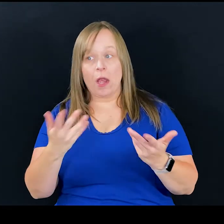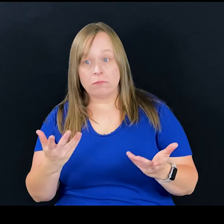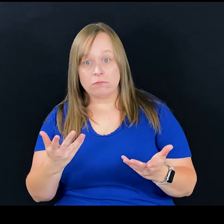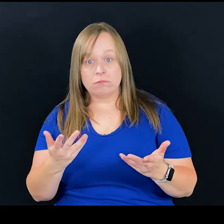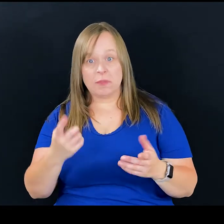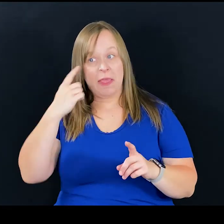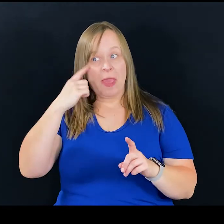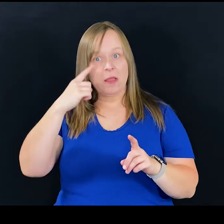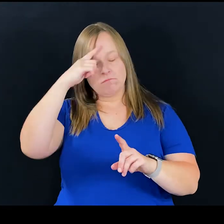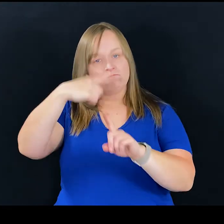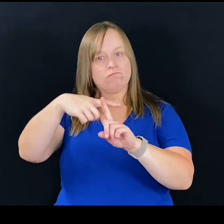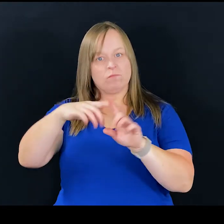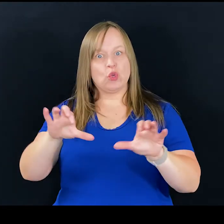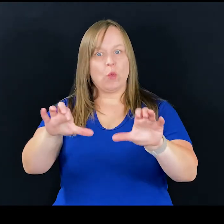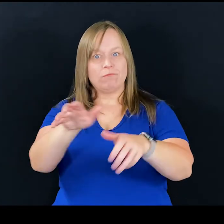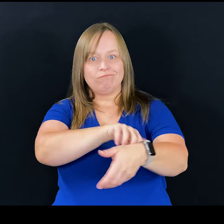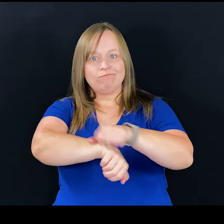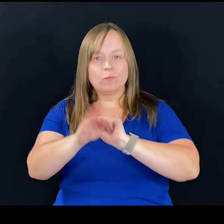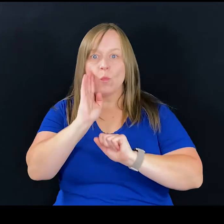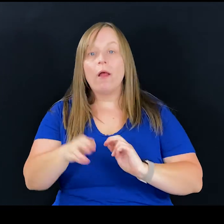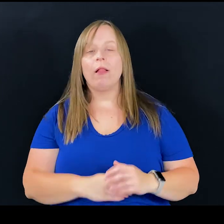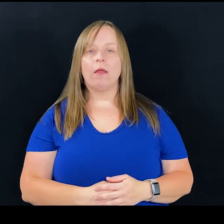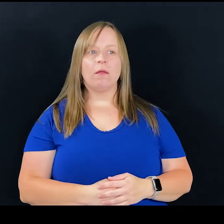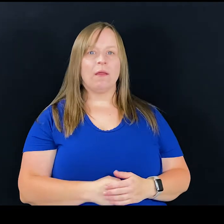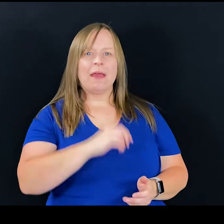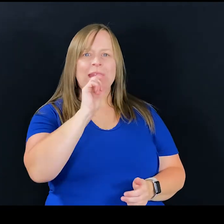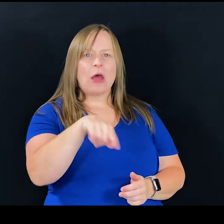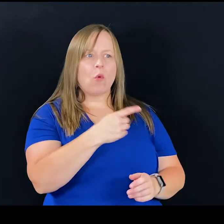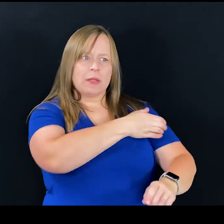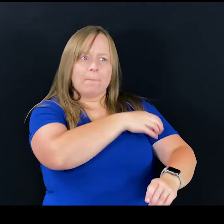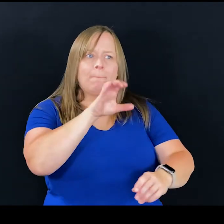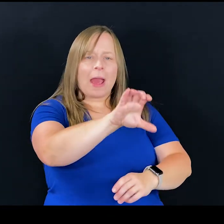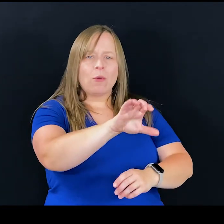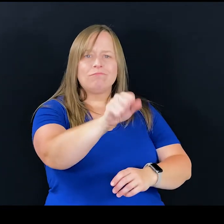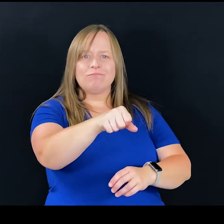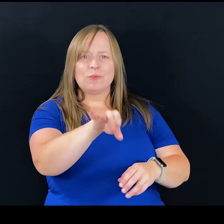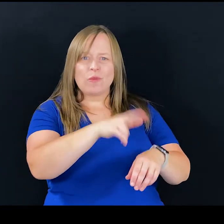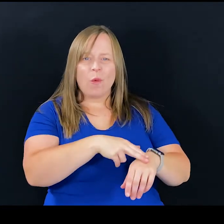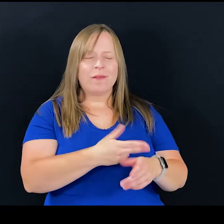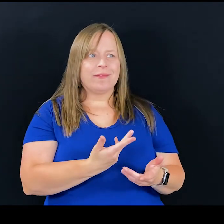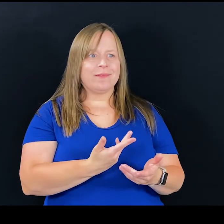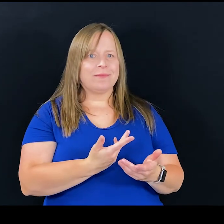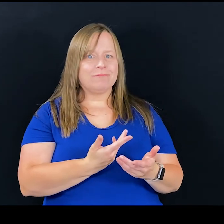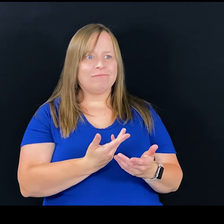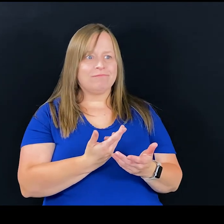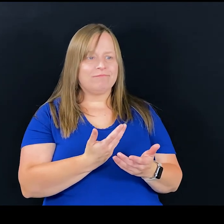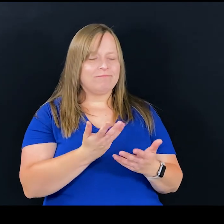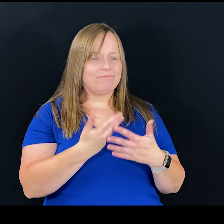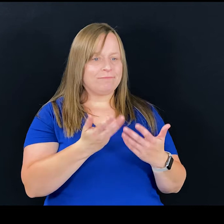say that and they think that, they're actually going to do it. Not only are they empowered,